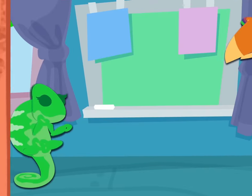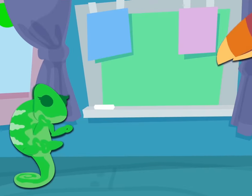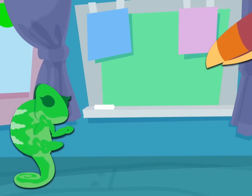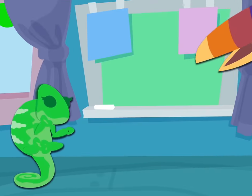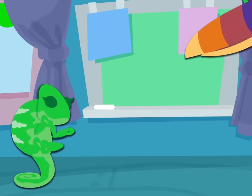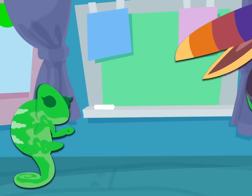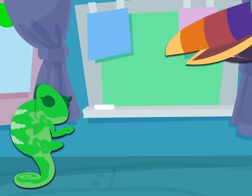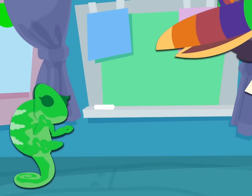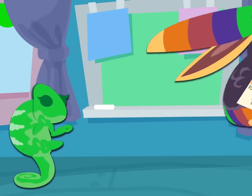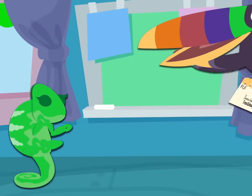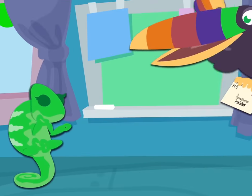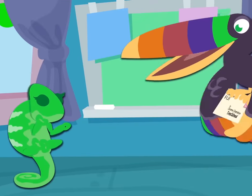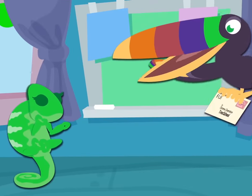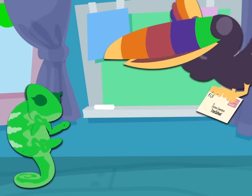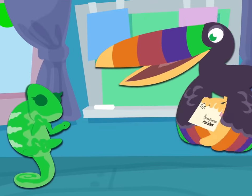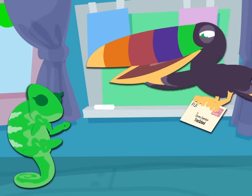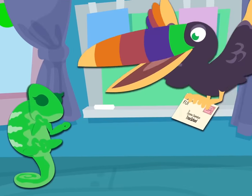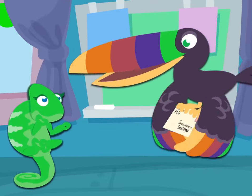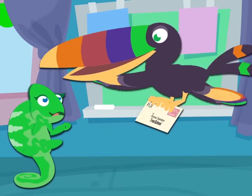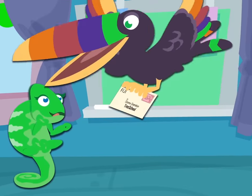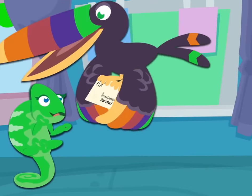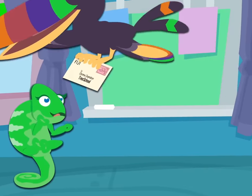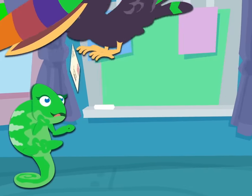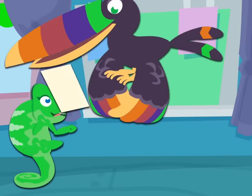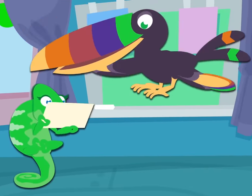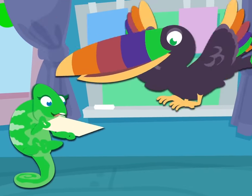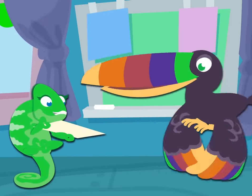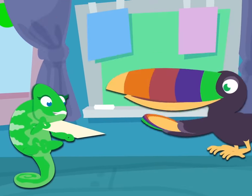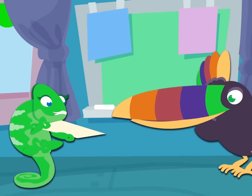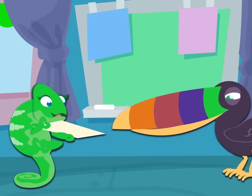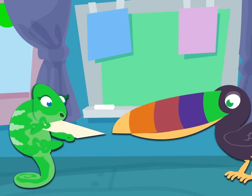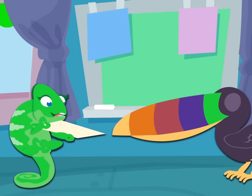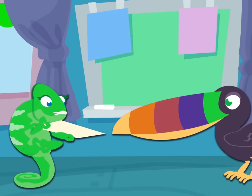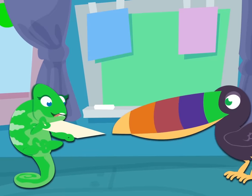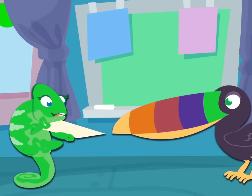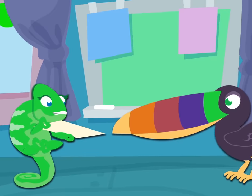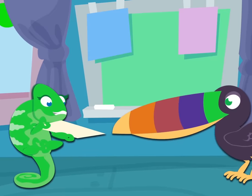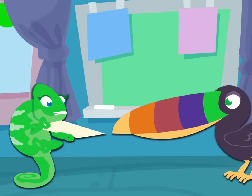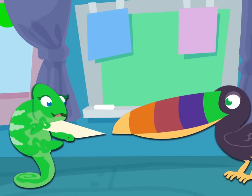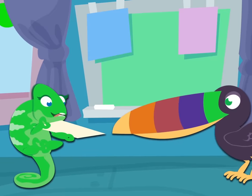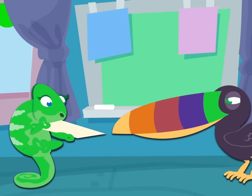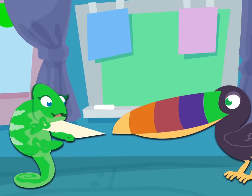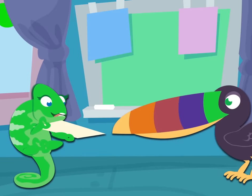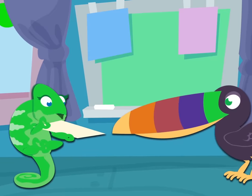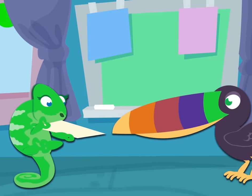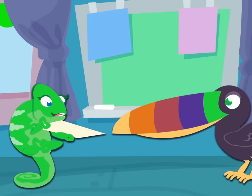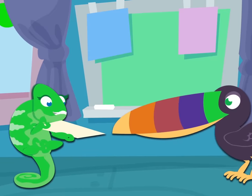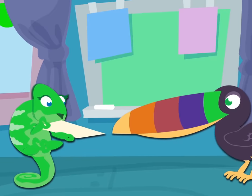The Chroma, it would appear you have received a letter. A letter? How exciting! I wonder who it's from.